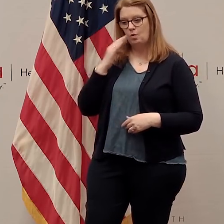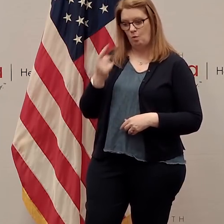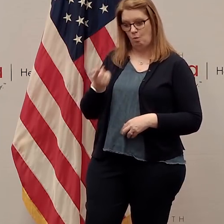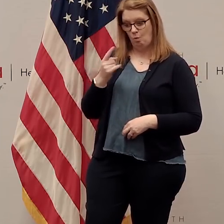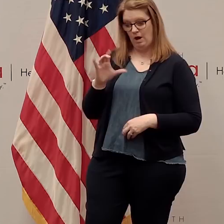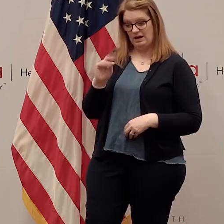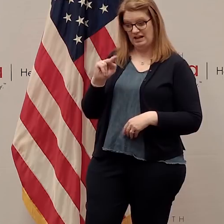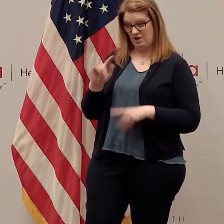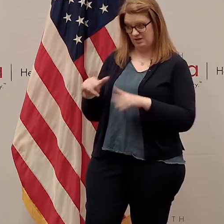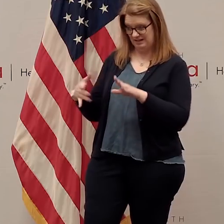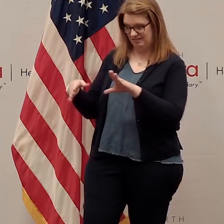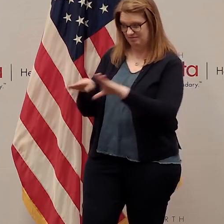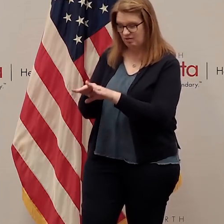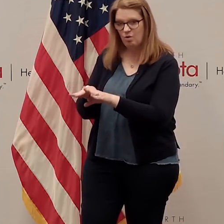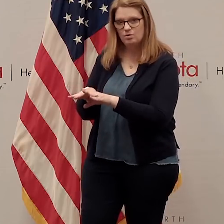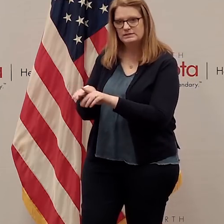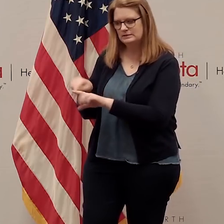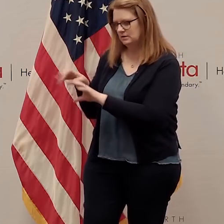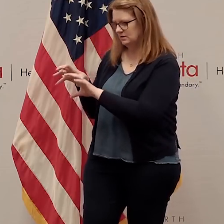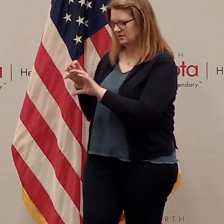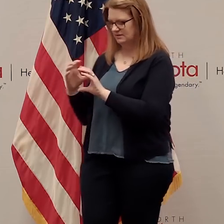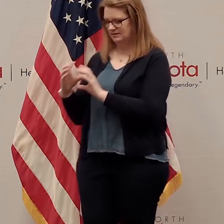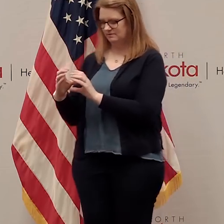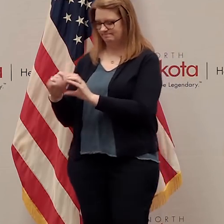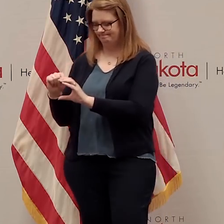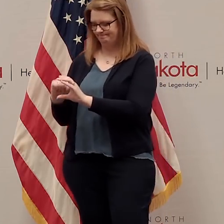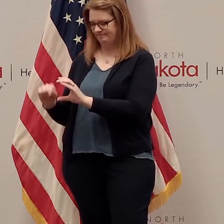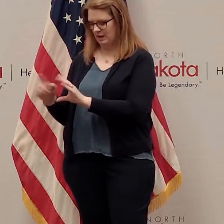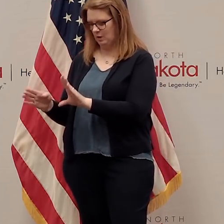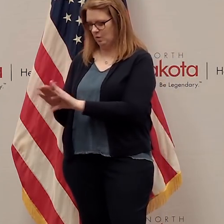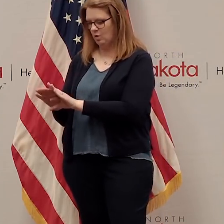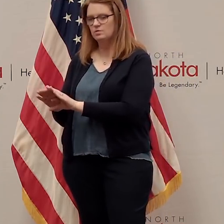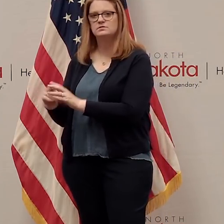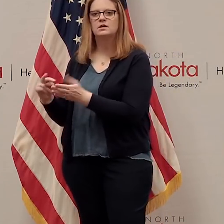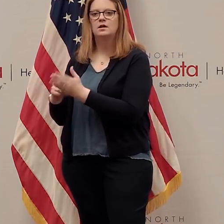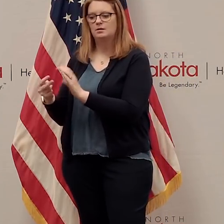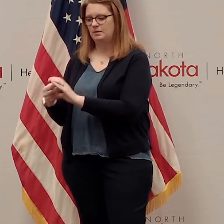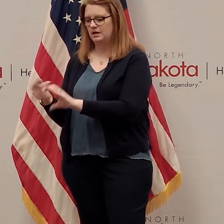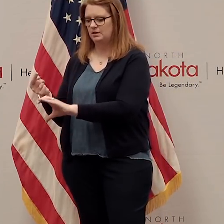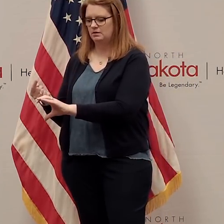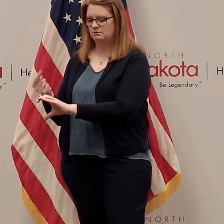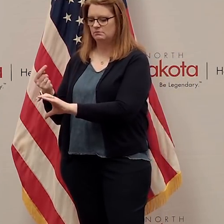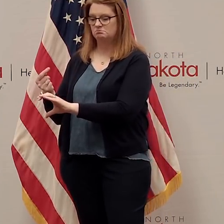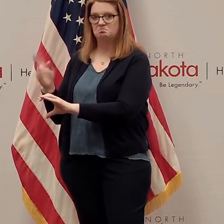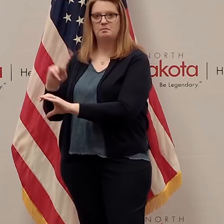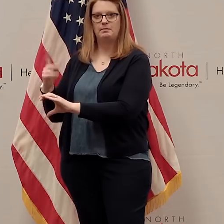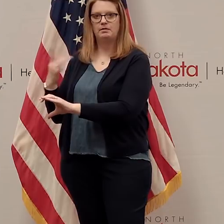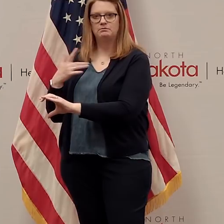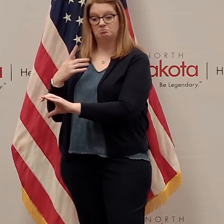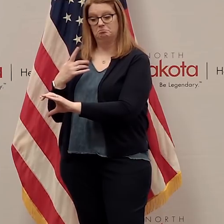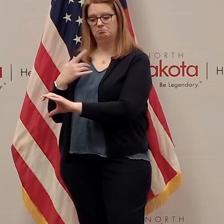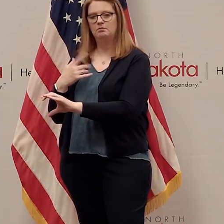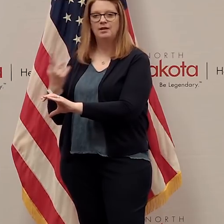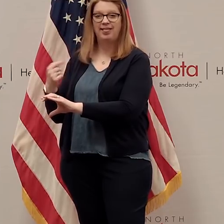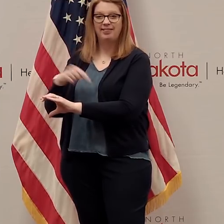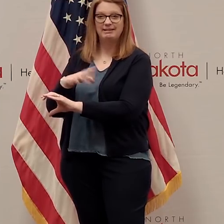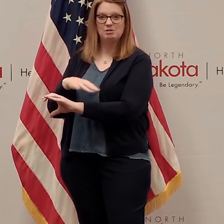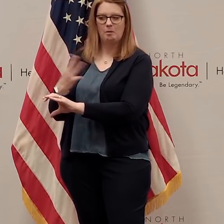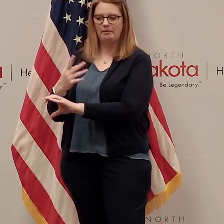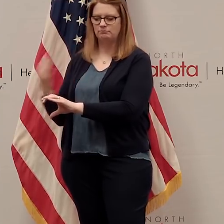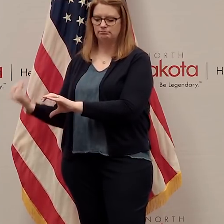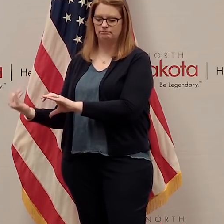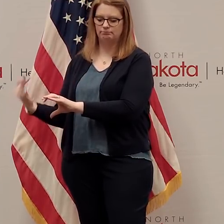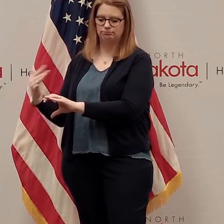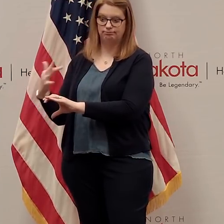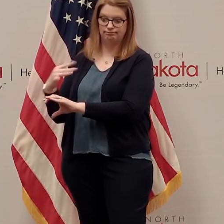county, then you can end up with a lot of movement of people to the very next county, and that creates another set of unintended consequences.